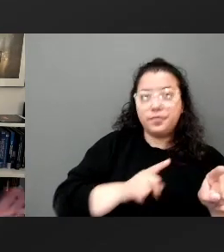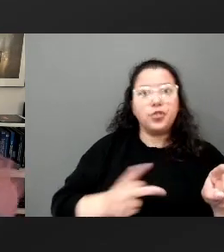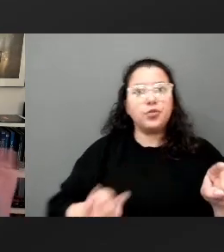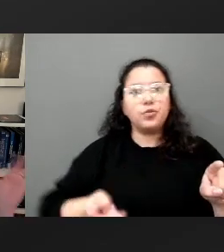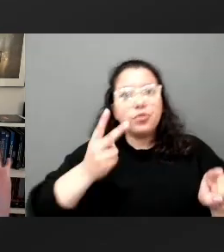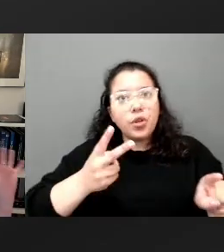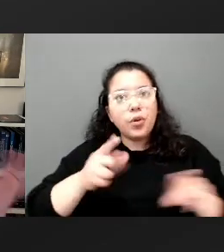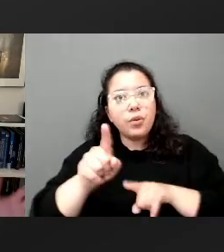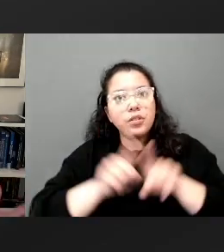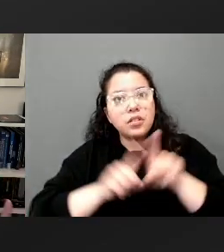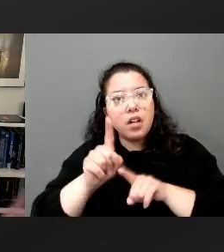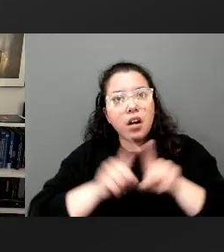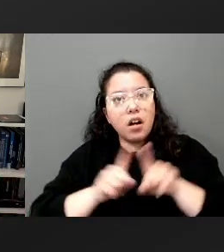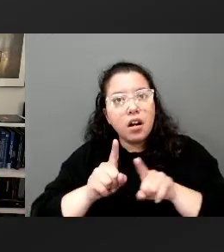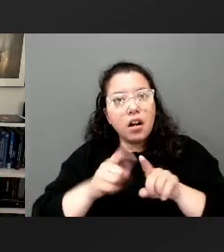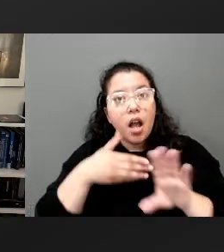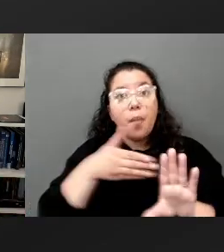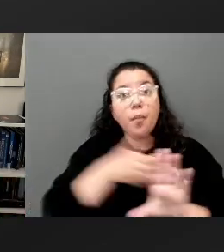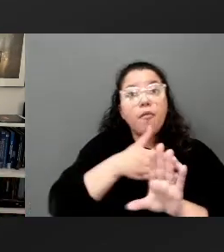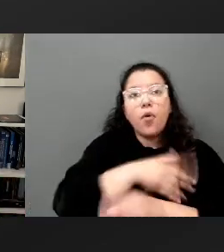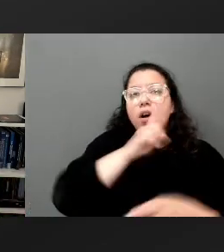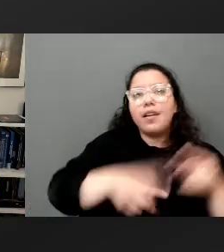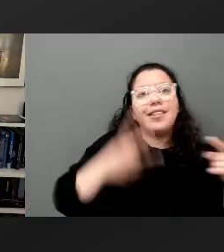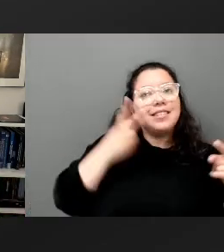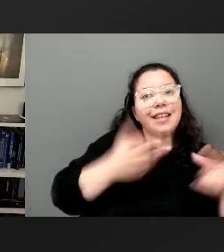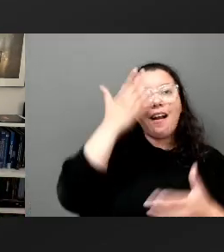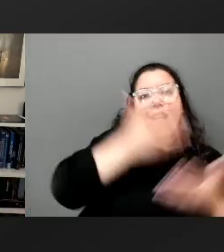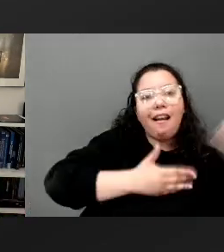that they had never seen that before, and here it is right there.